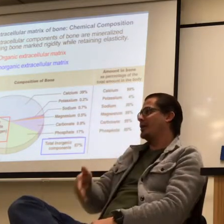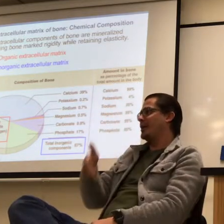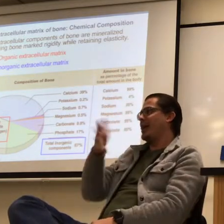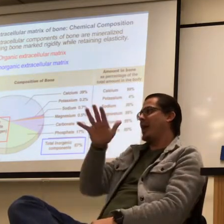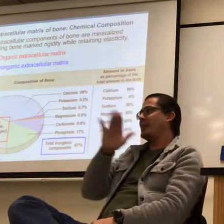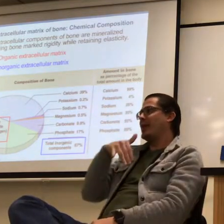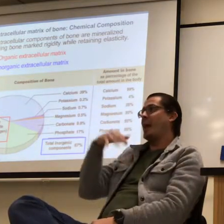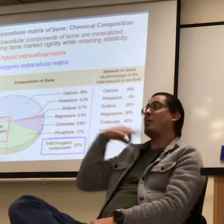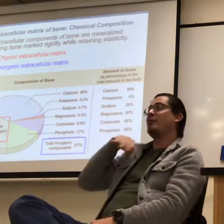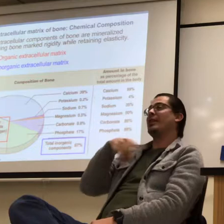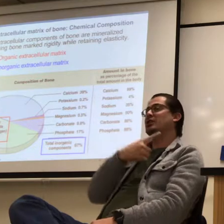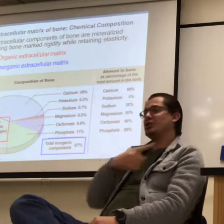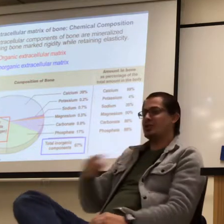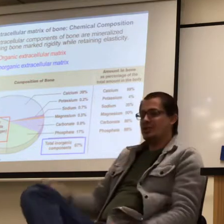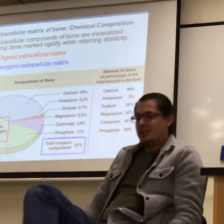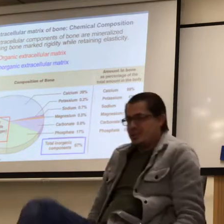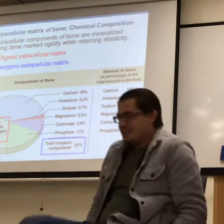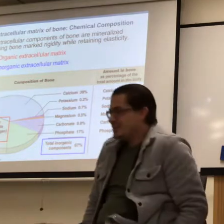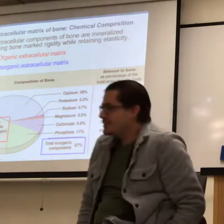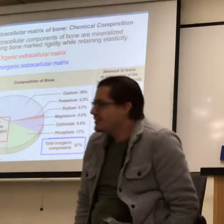me that privilege. Thank you.